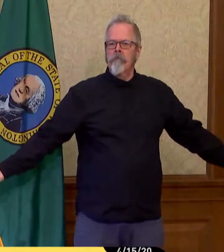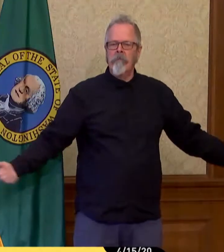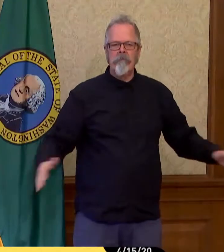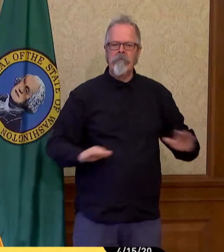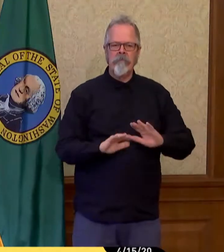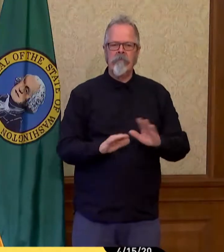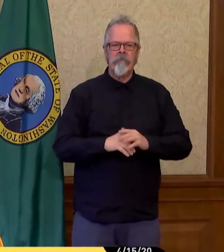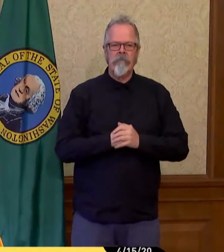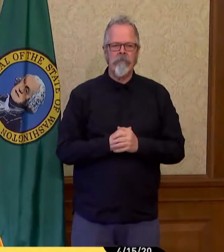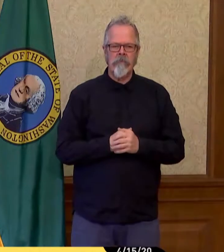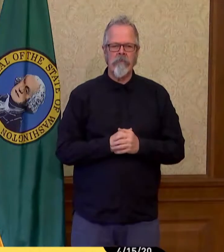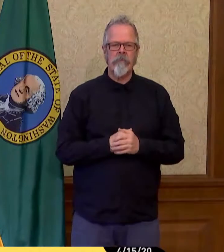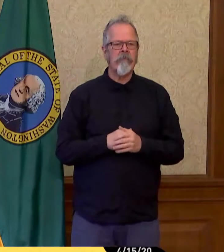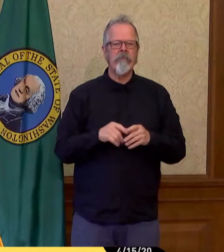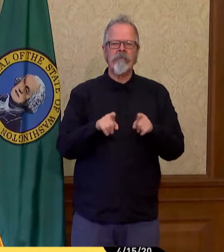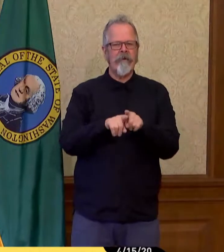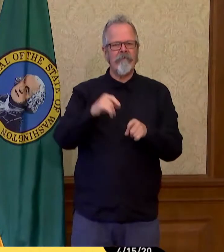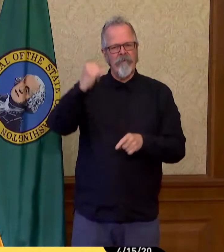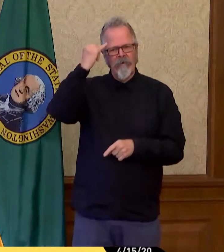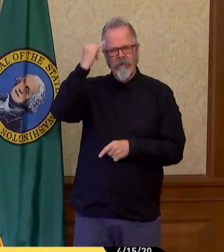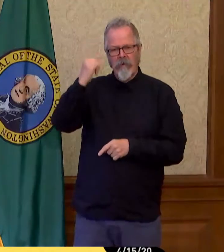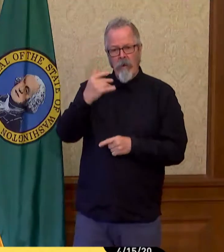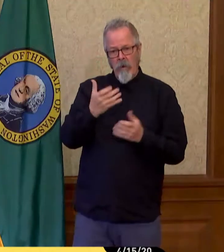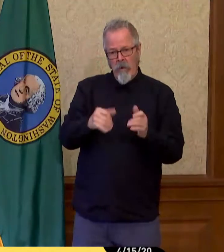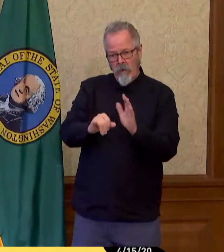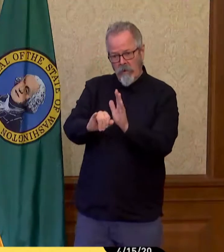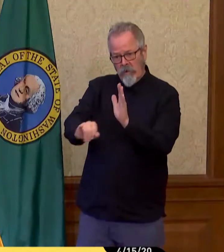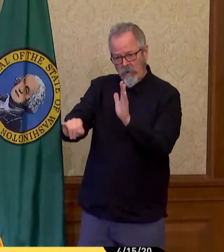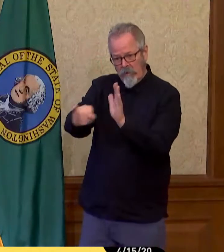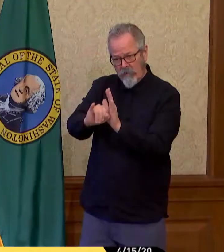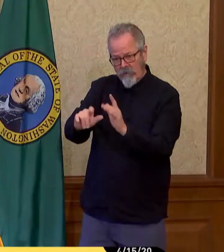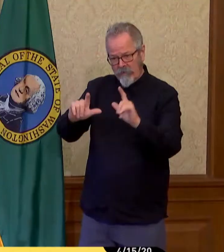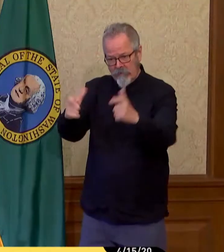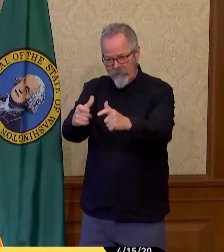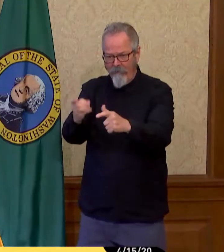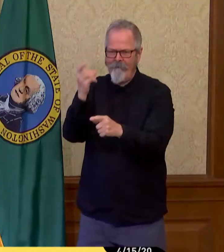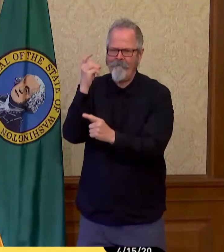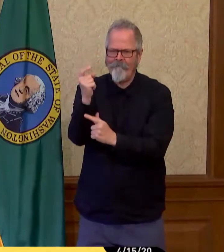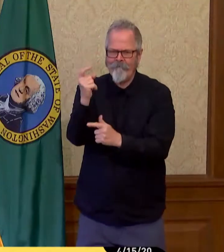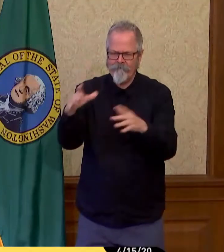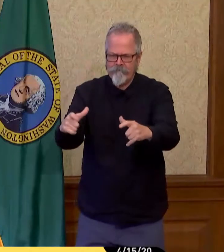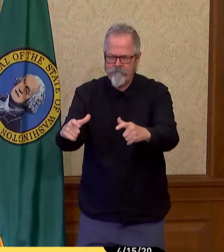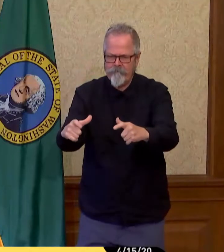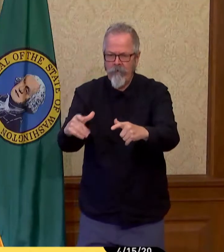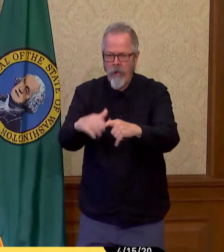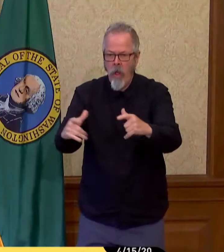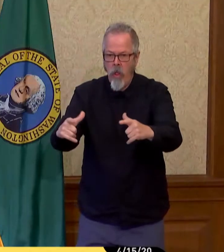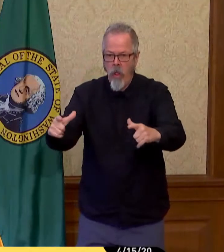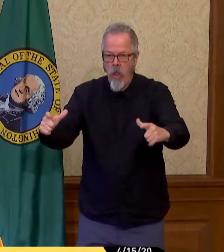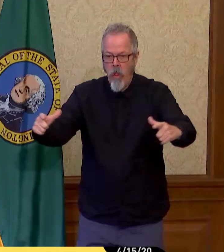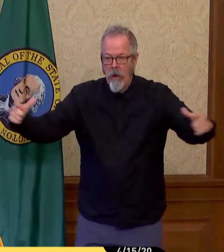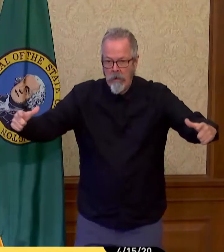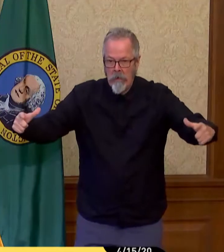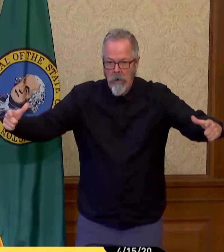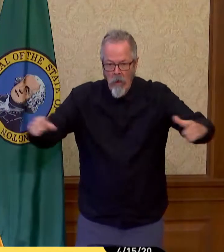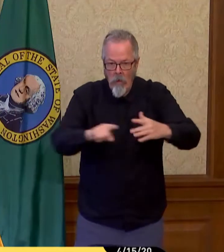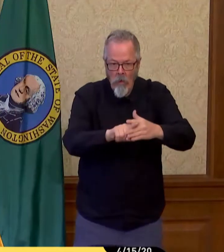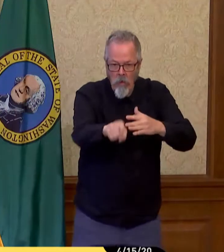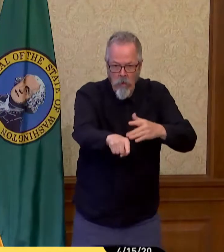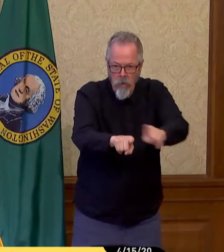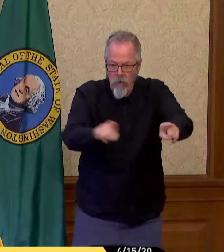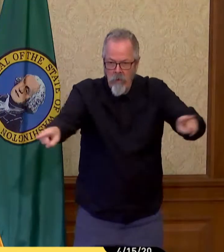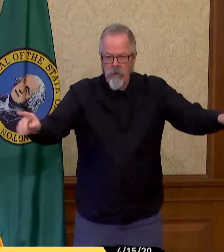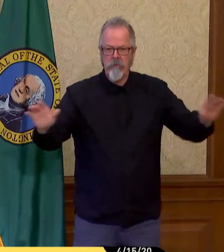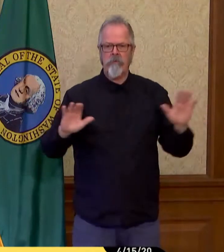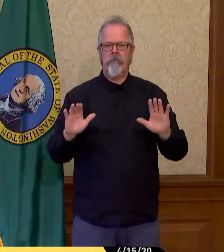they've contacted who potentially could have had the virus transmitted to them. And that takes a lot of legwork and potentially some